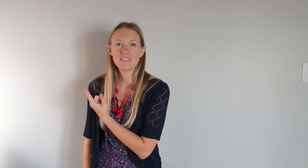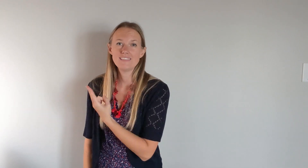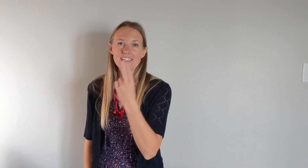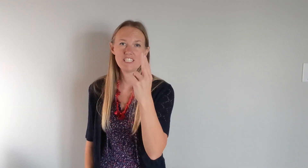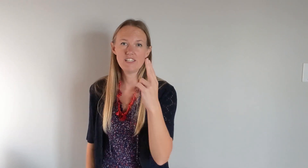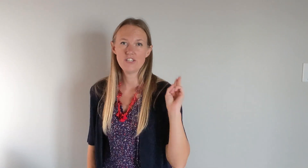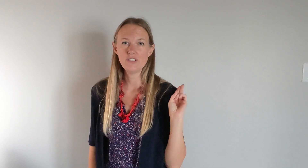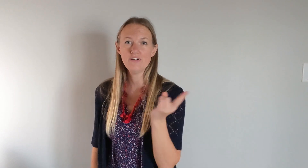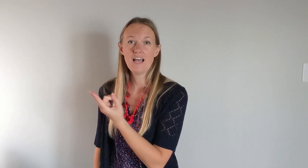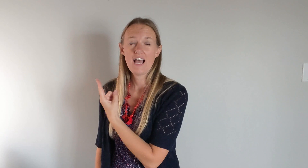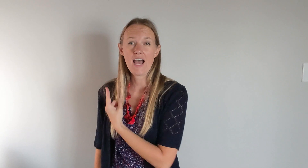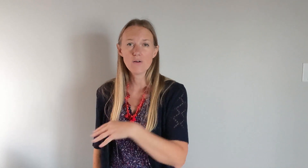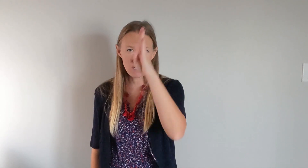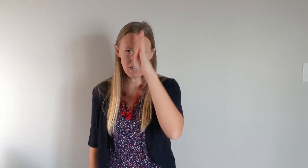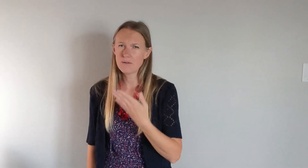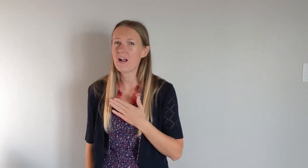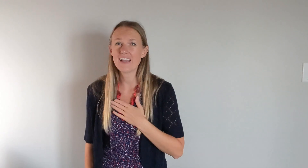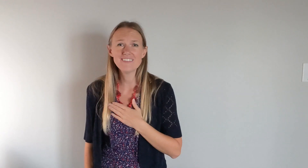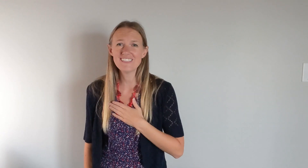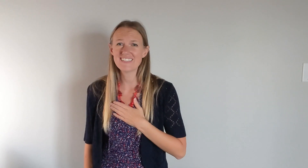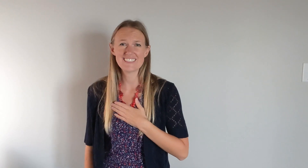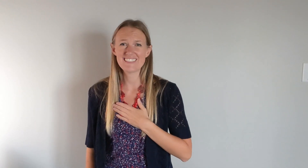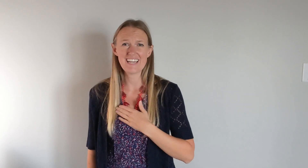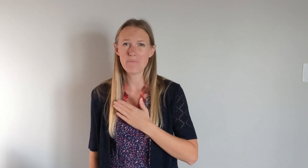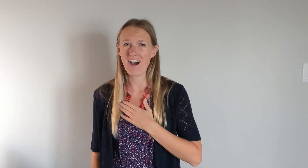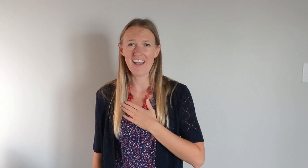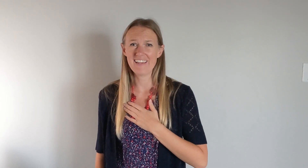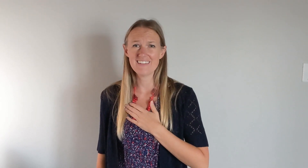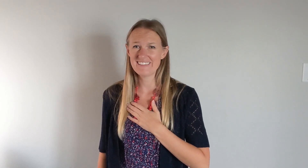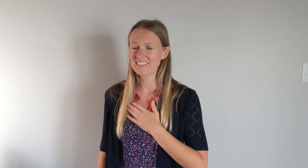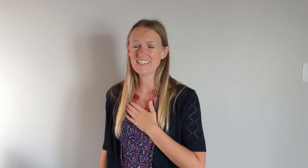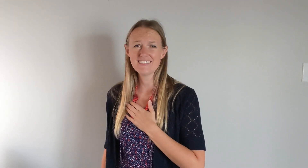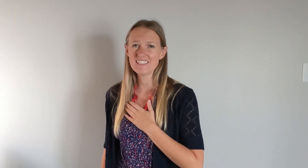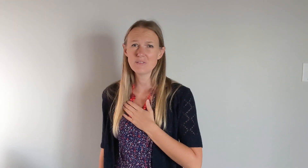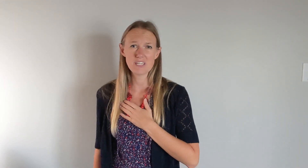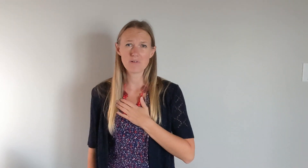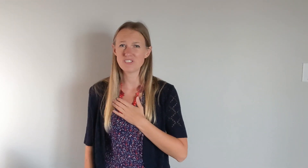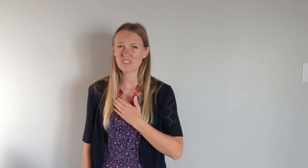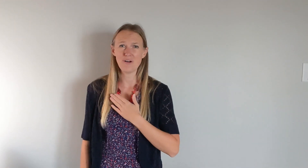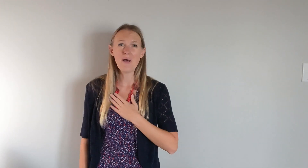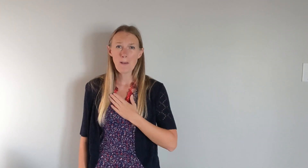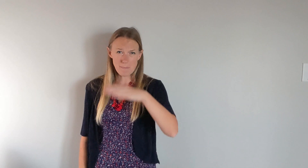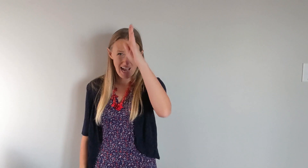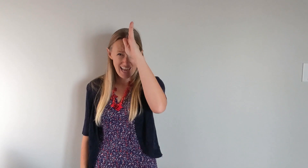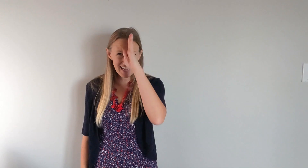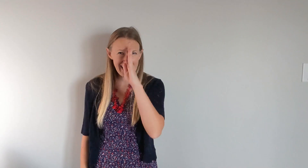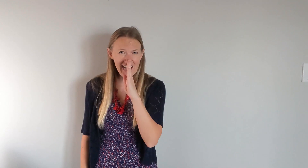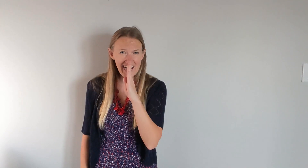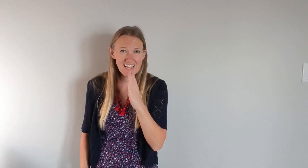that's actually a you, our God, but I usually like just sign my in this. I just love to make it personal. My God